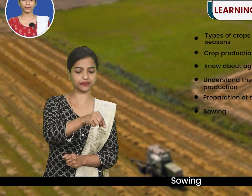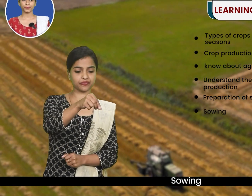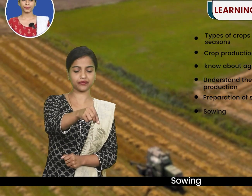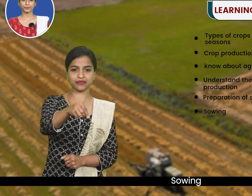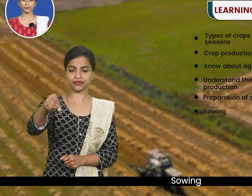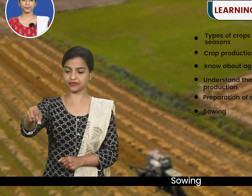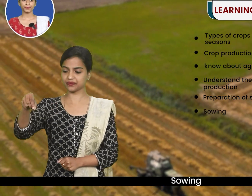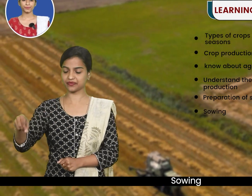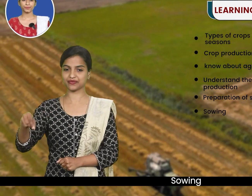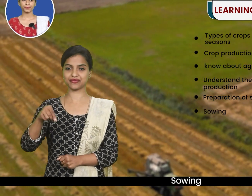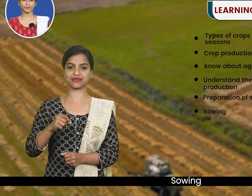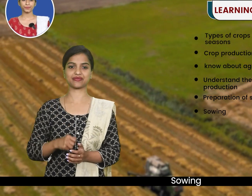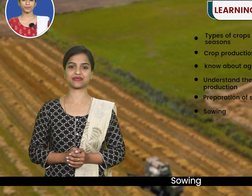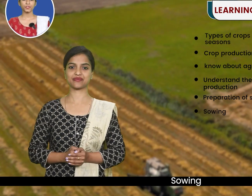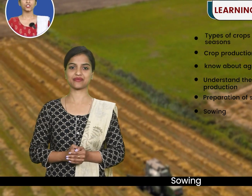Sowing.